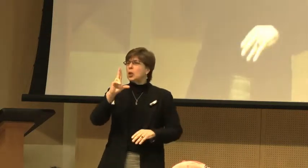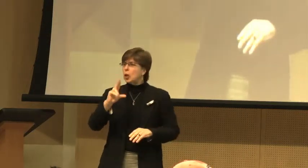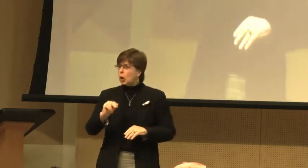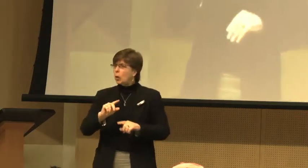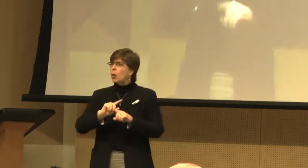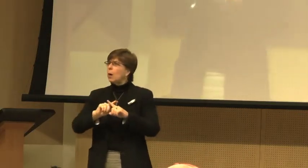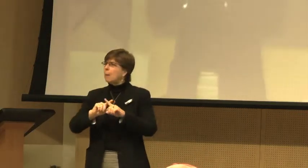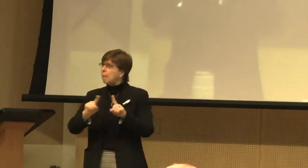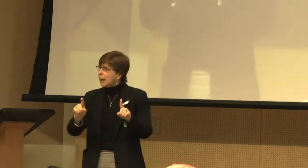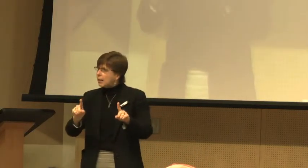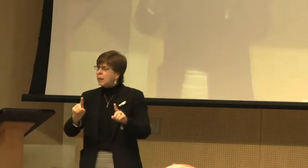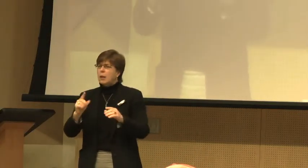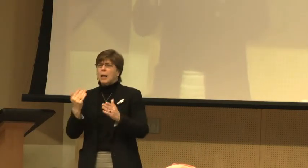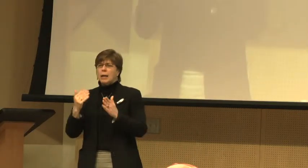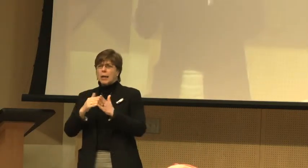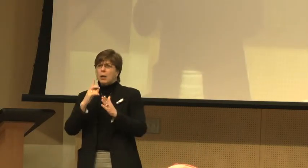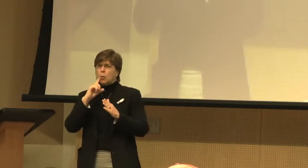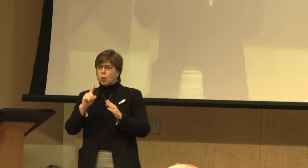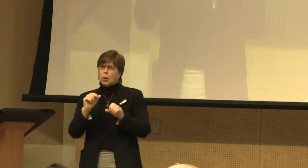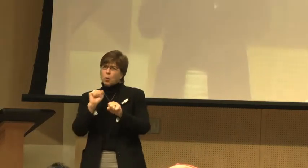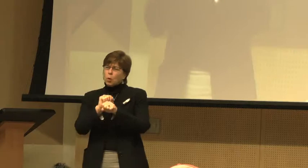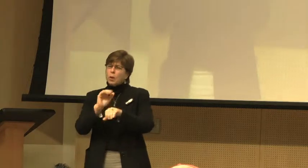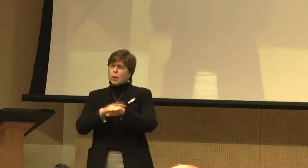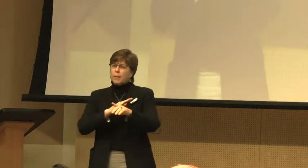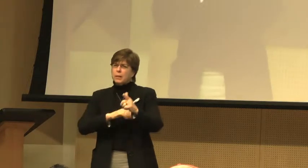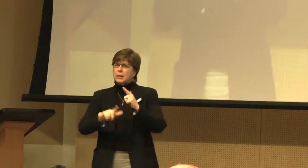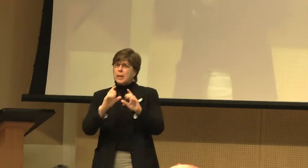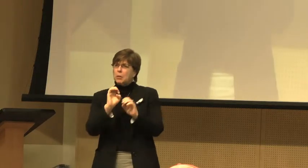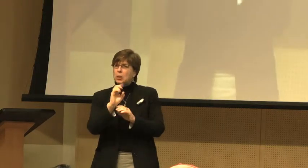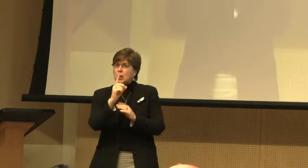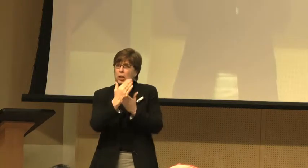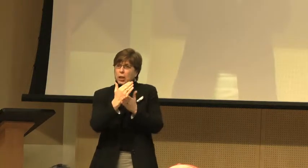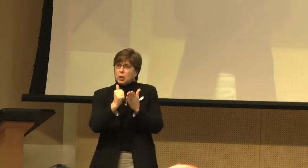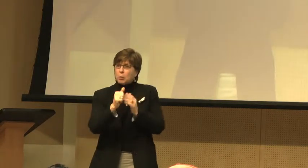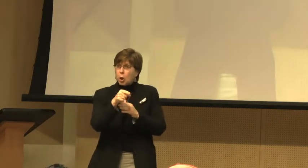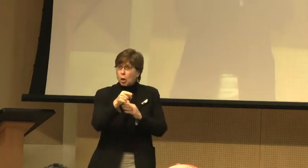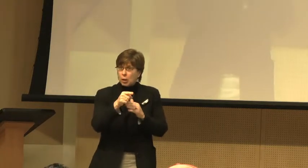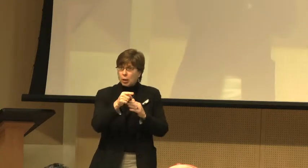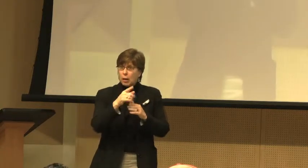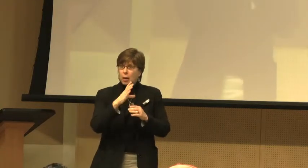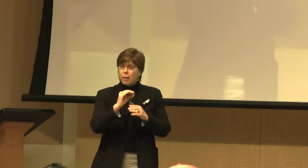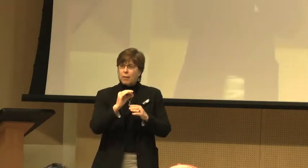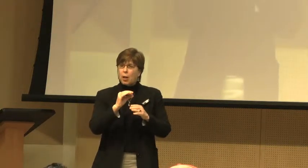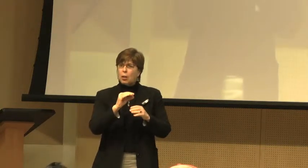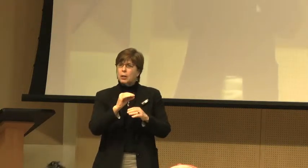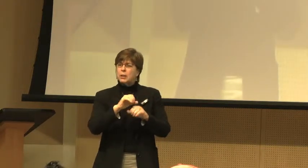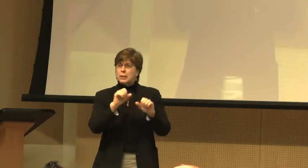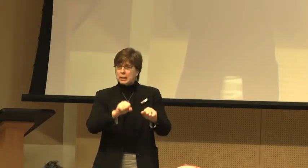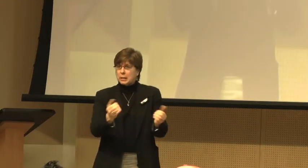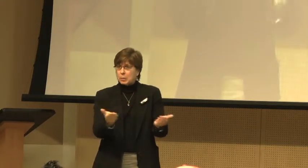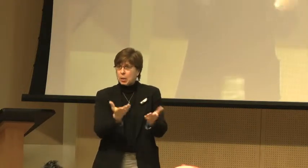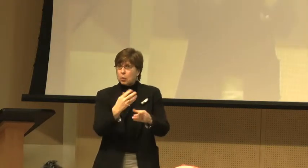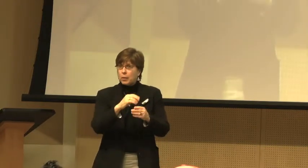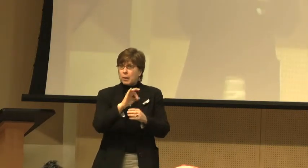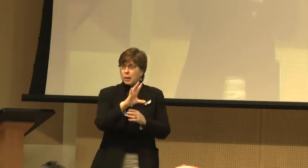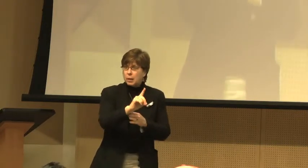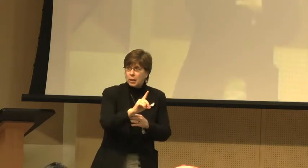No. But again, we're going to work on the conversation part of our security